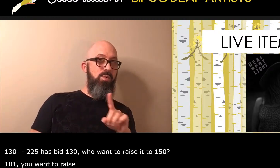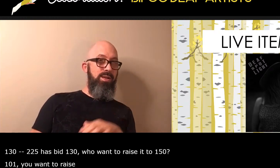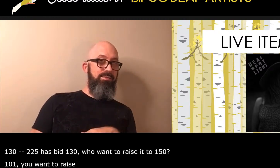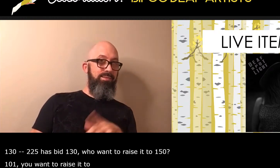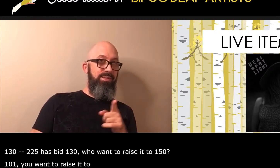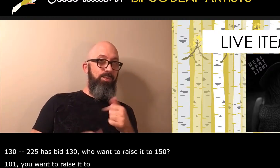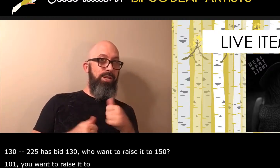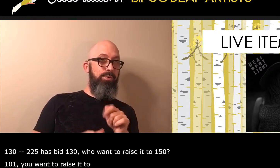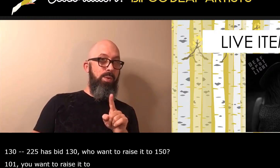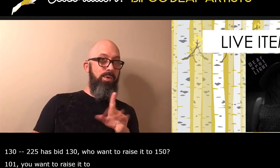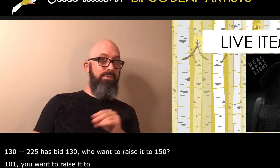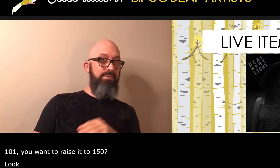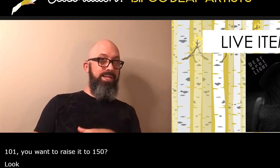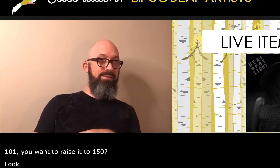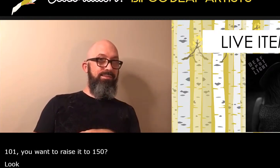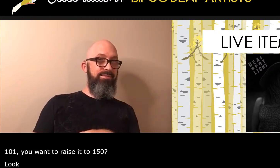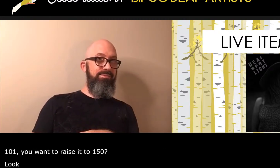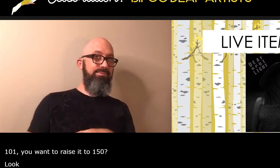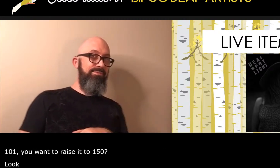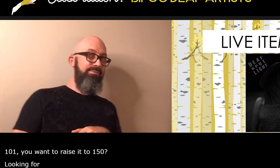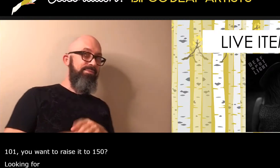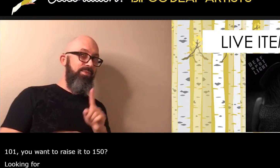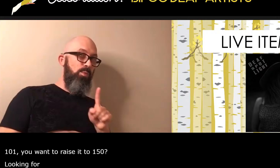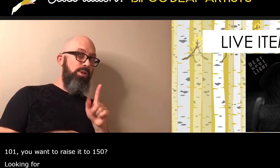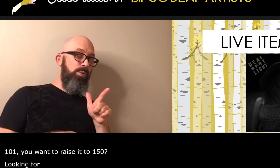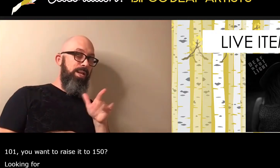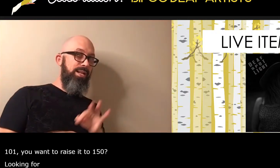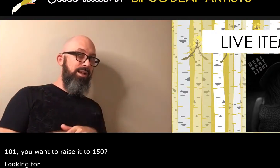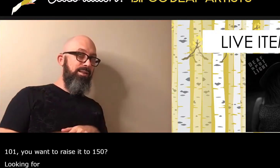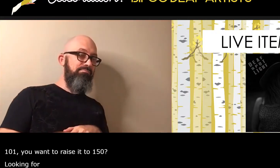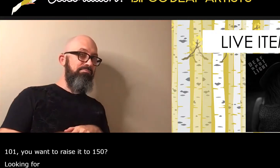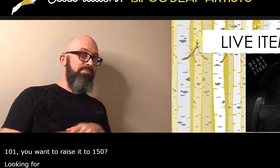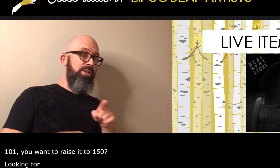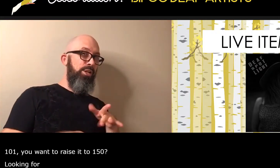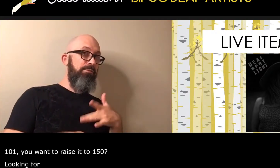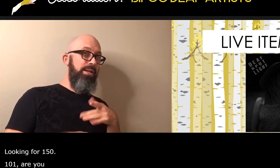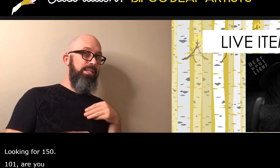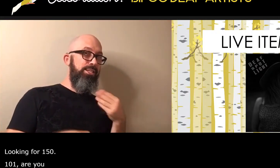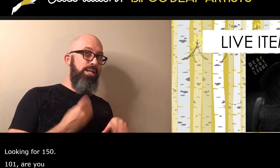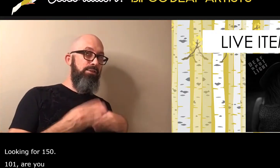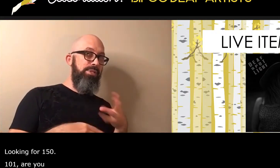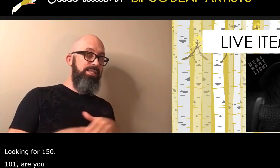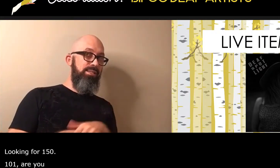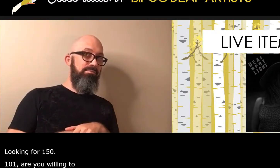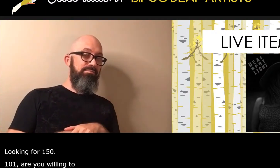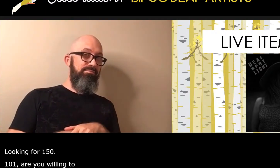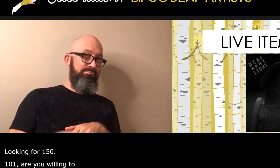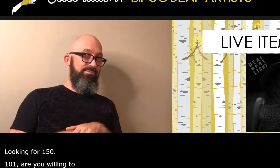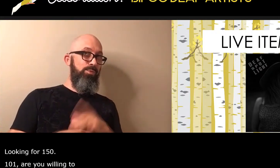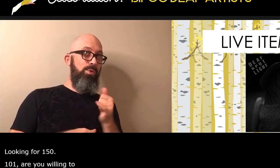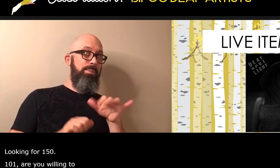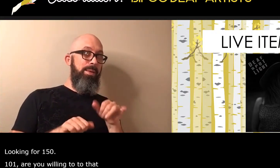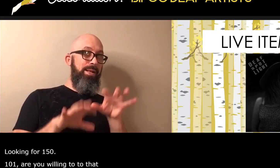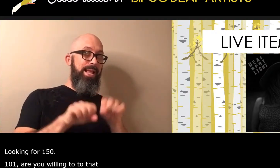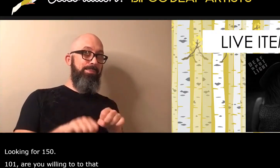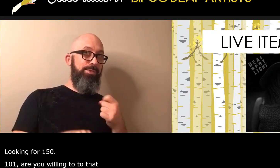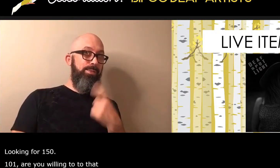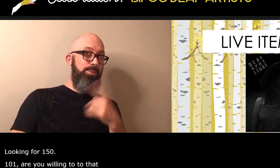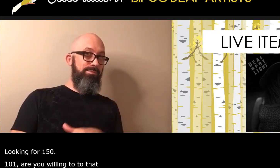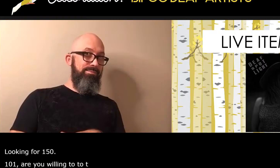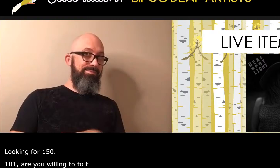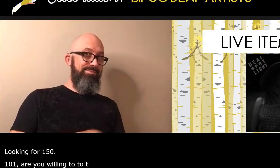Looking for 150. 101. Are you willing to do that? 129. Are you feeling